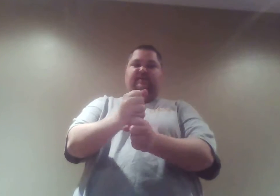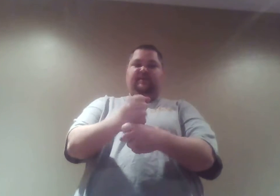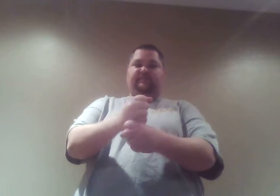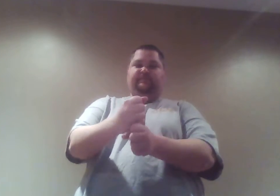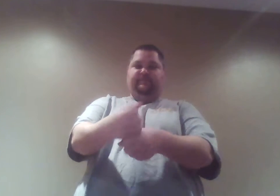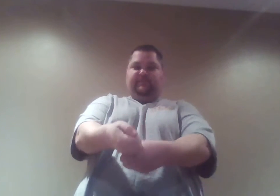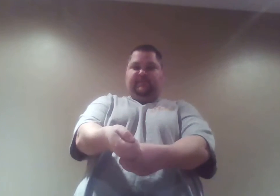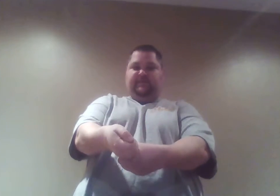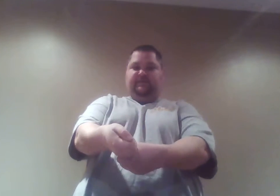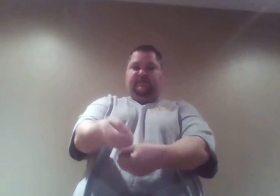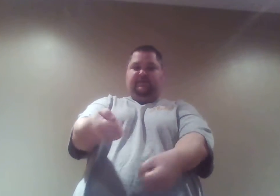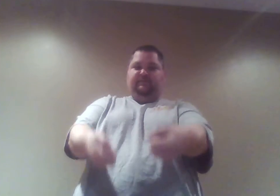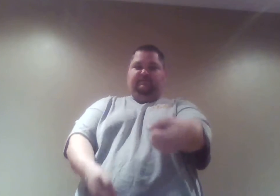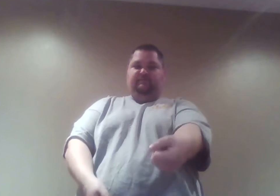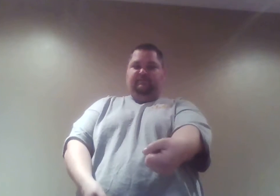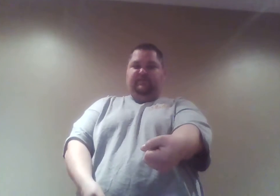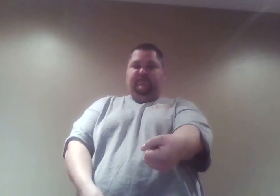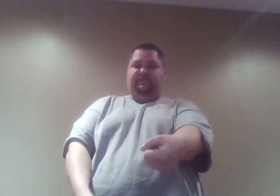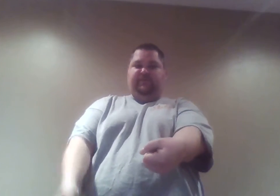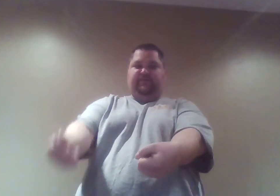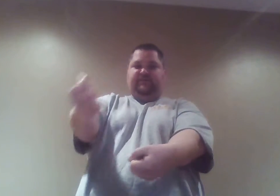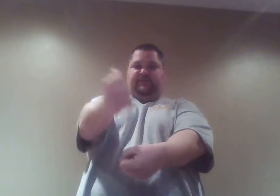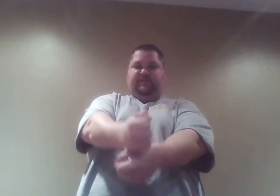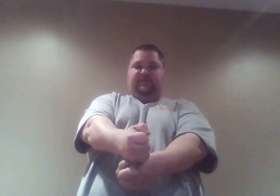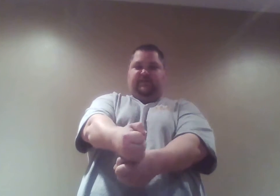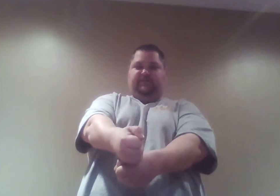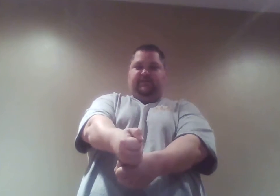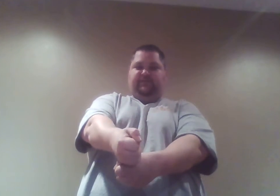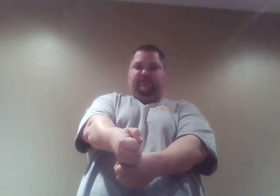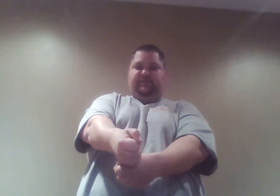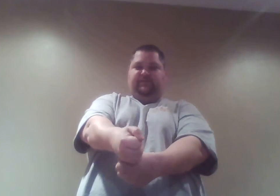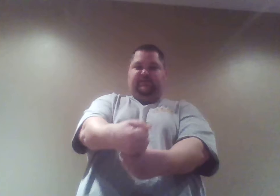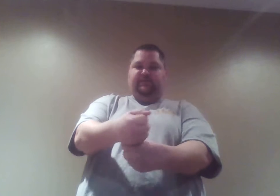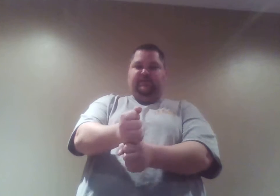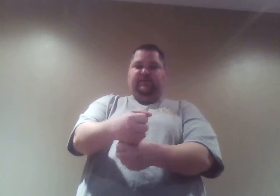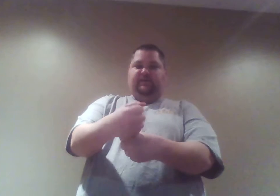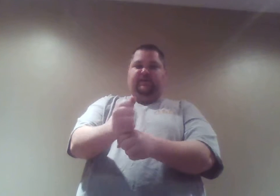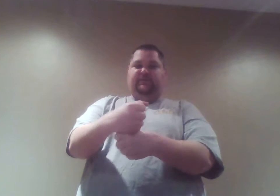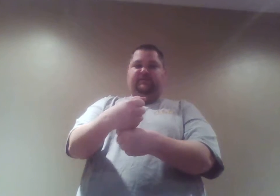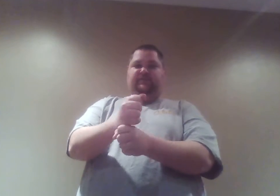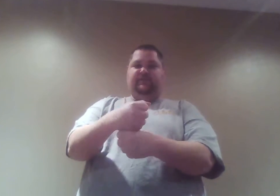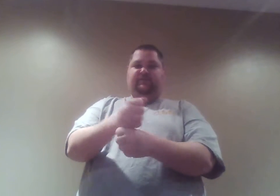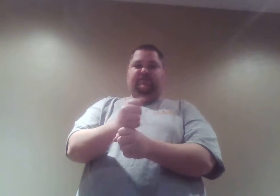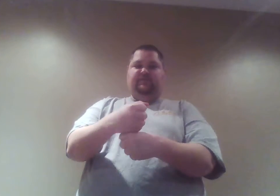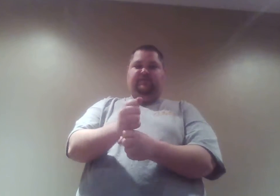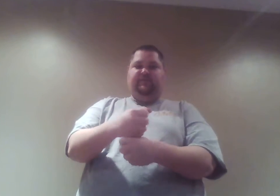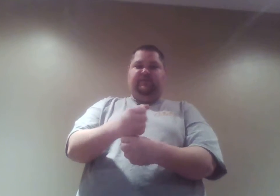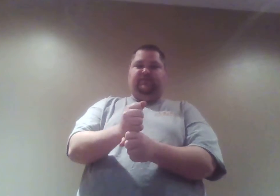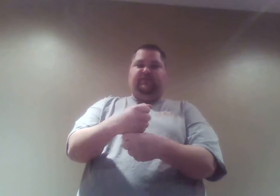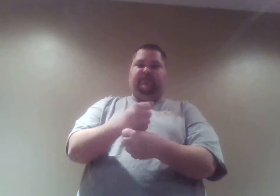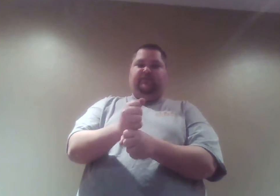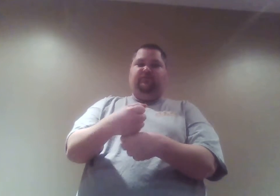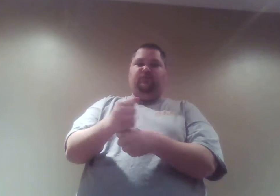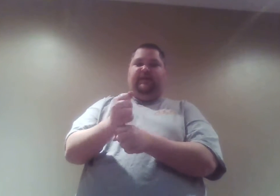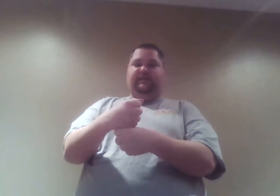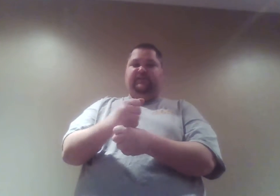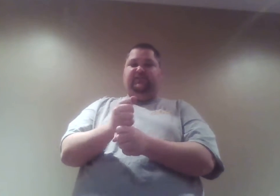Making a fist on top of your other fist, and you start doing this like you're grinding